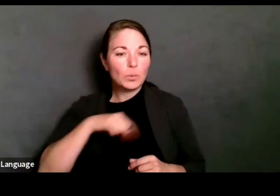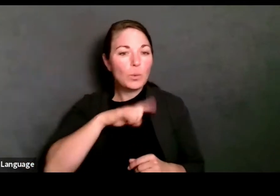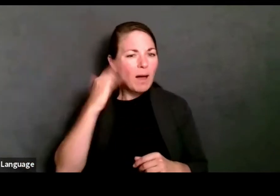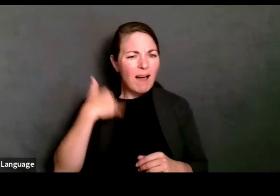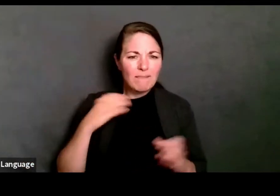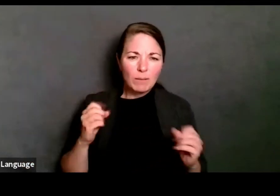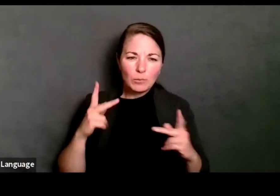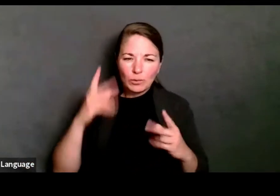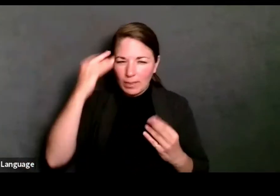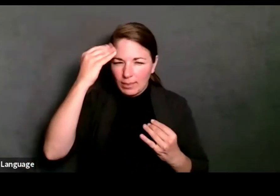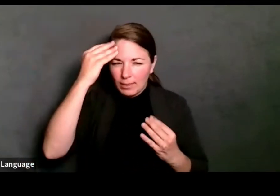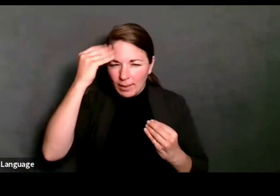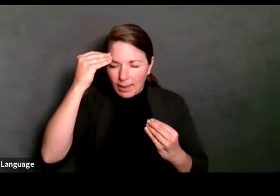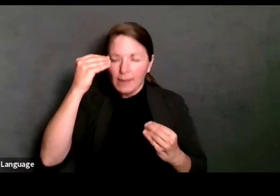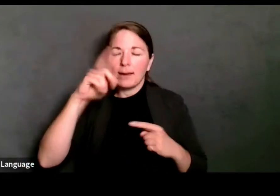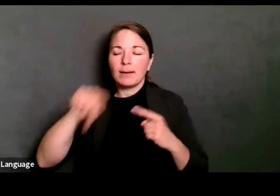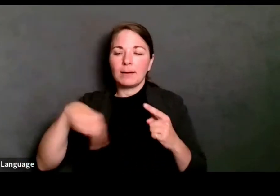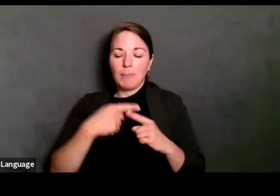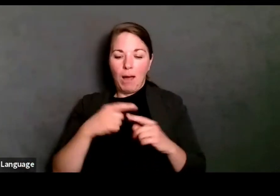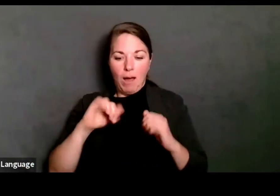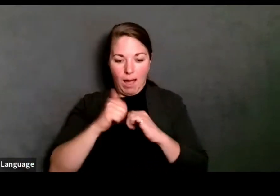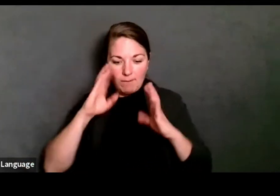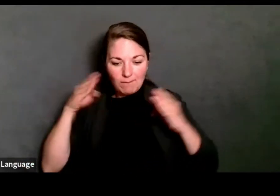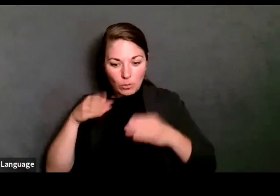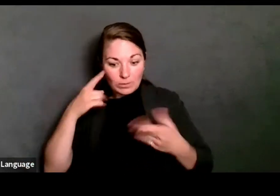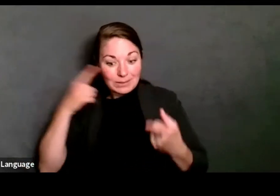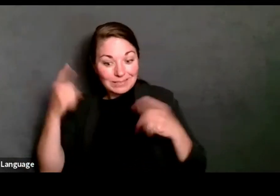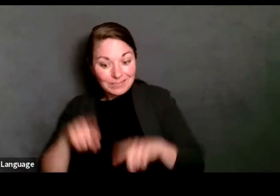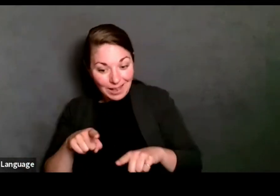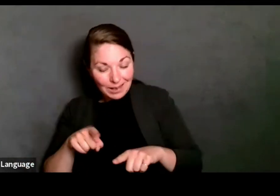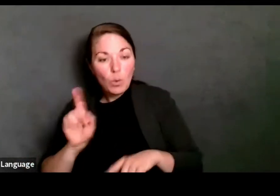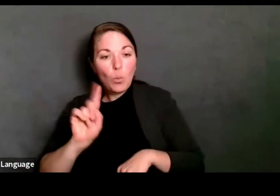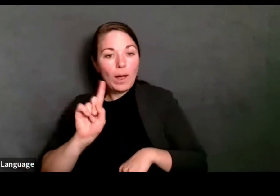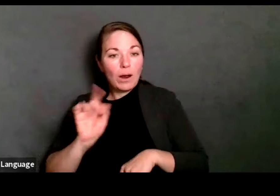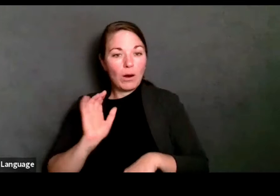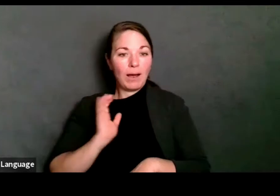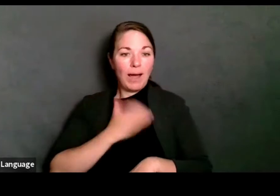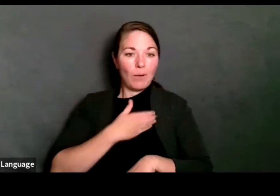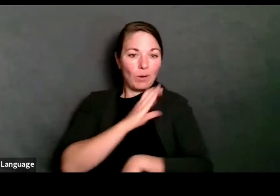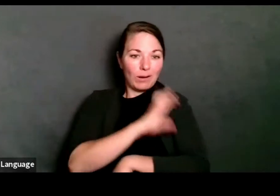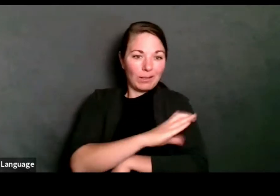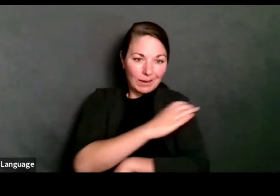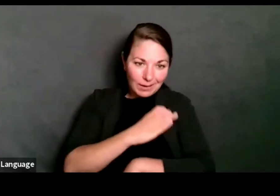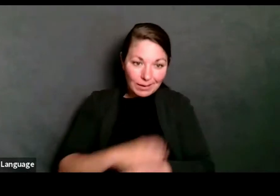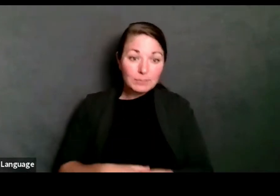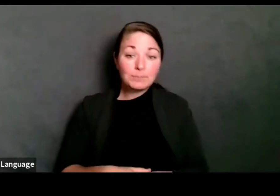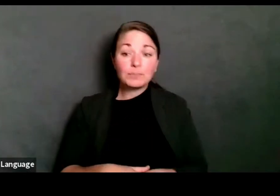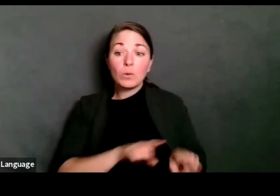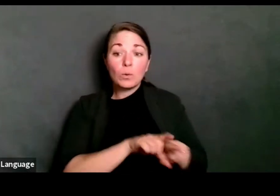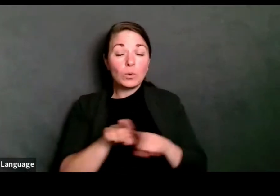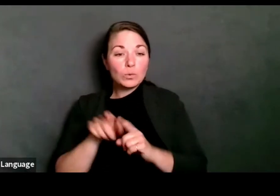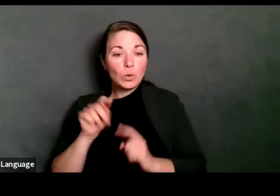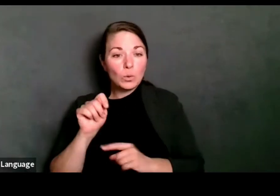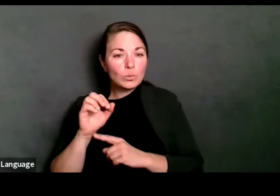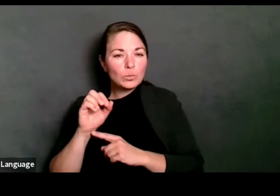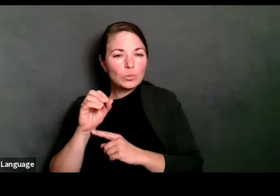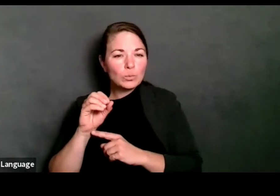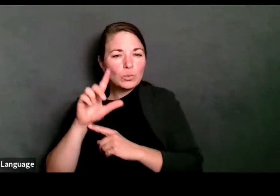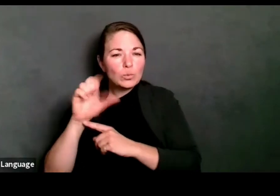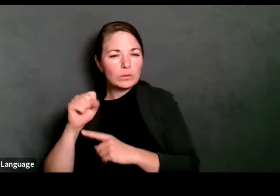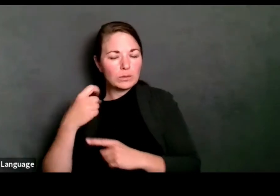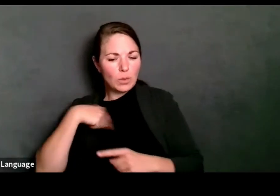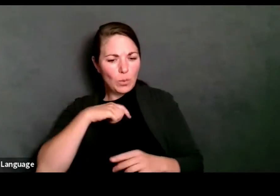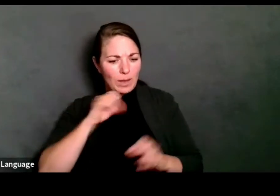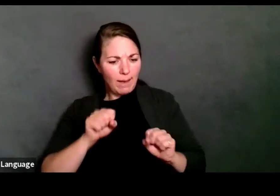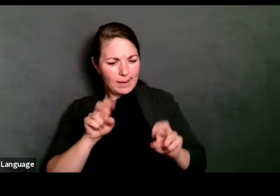critically about how to center consent in clinical practice. We'll try out some tools for assessing the language we use